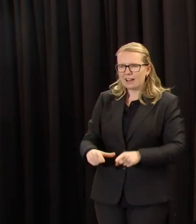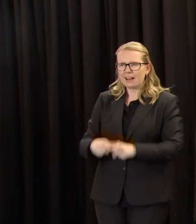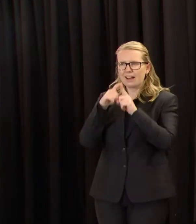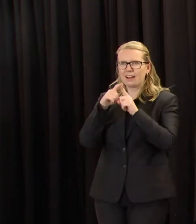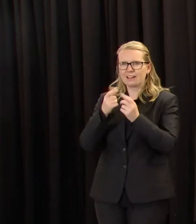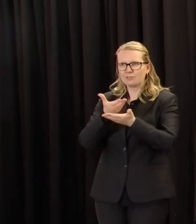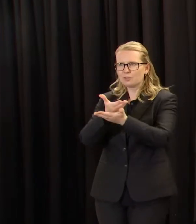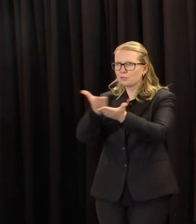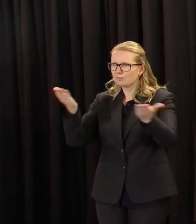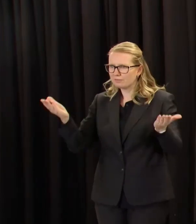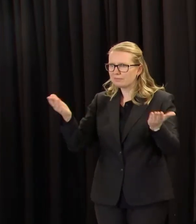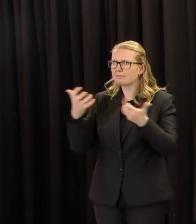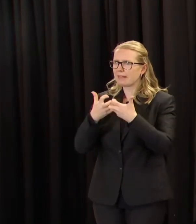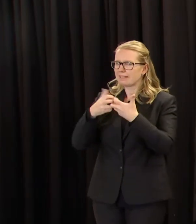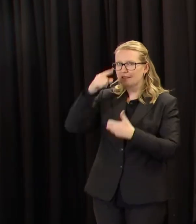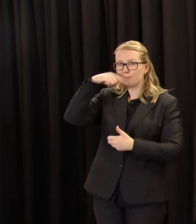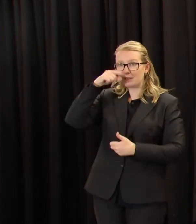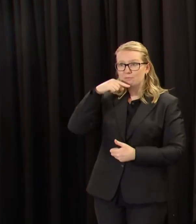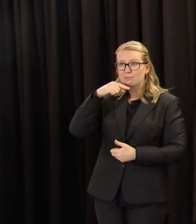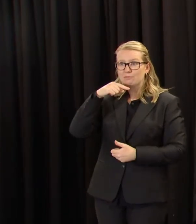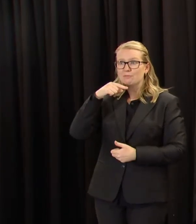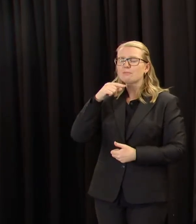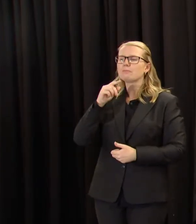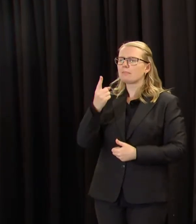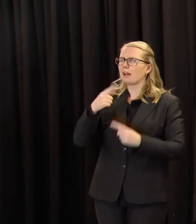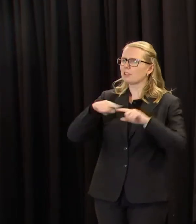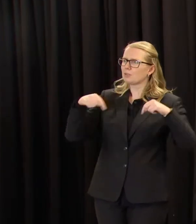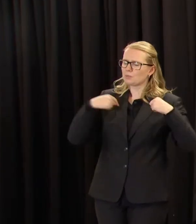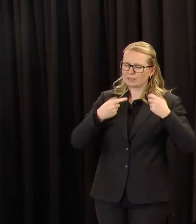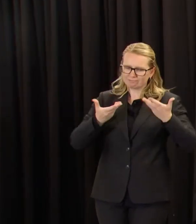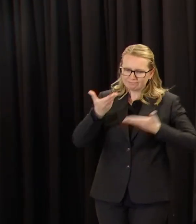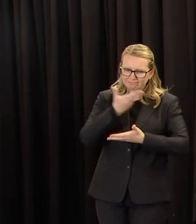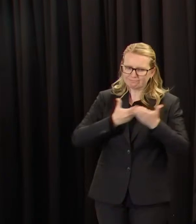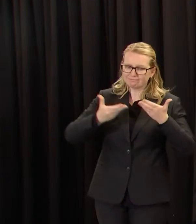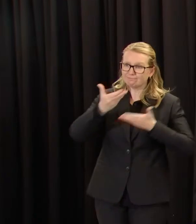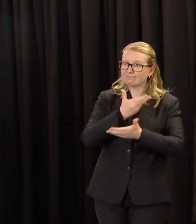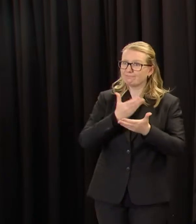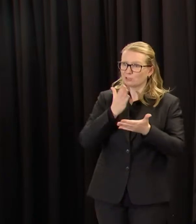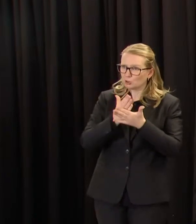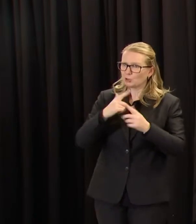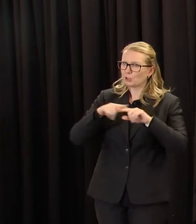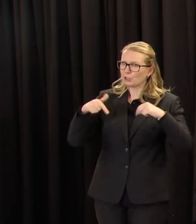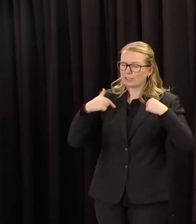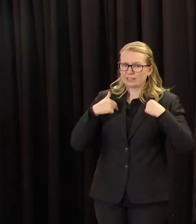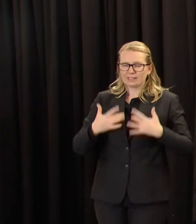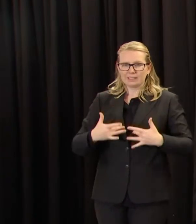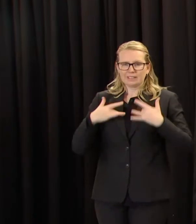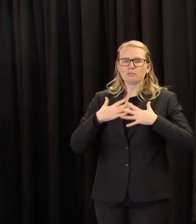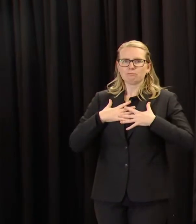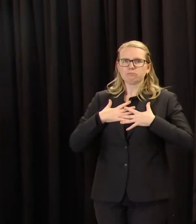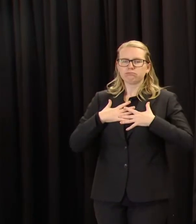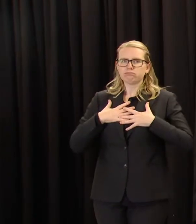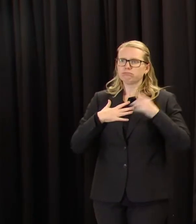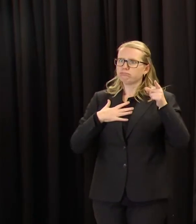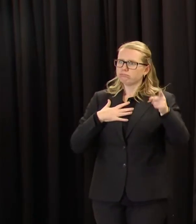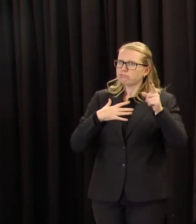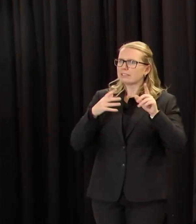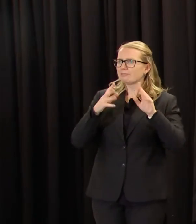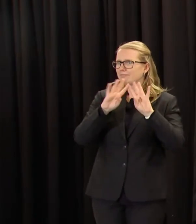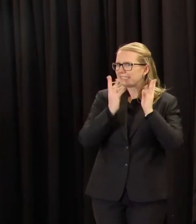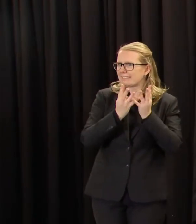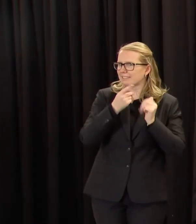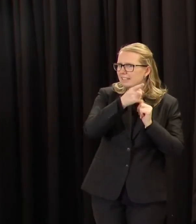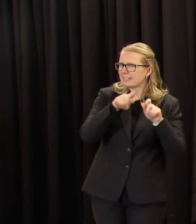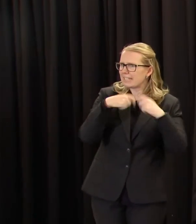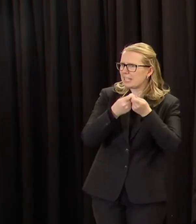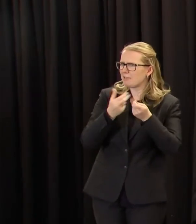consideration, deliberation, and these decisions weigh heavily on the Chief Health Officer and his team. It's not easy to